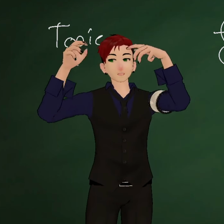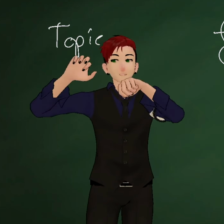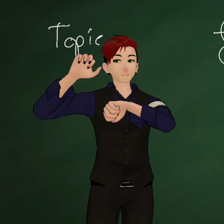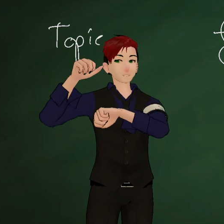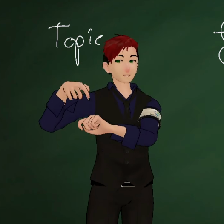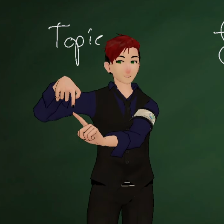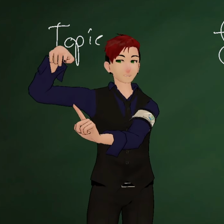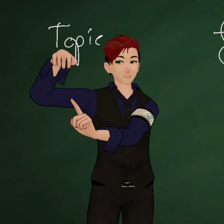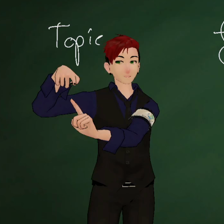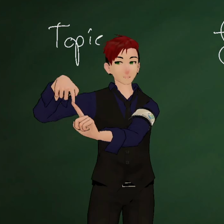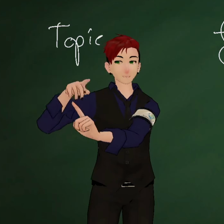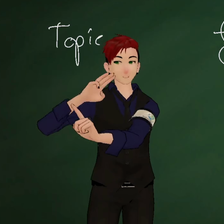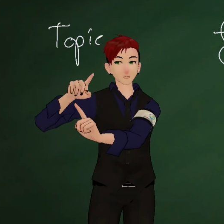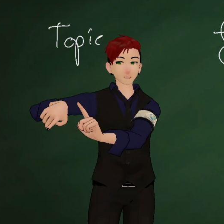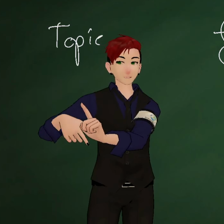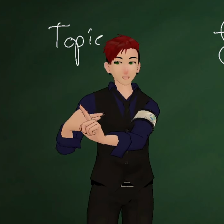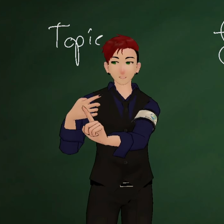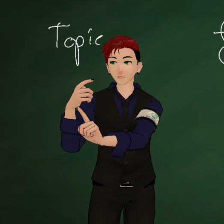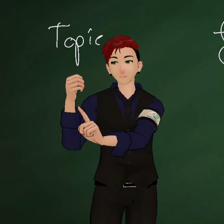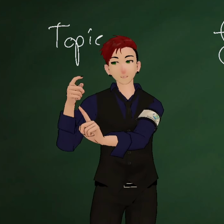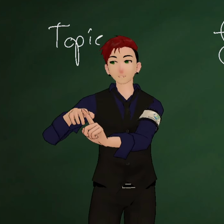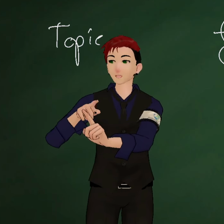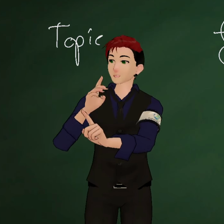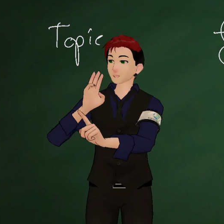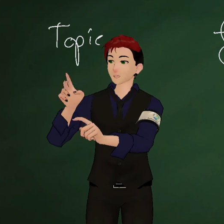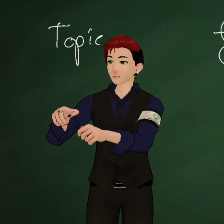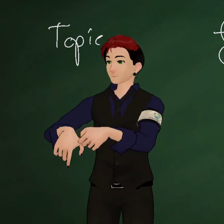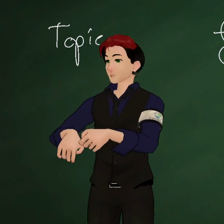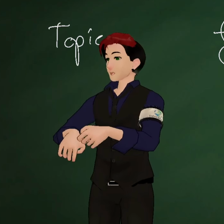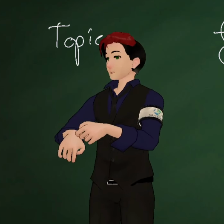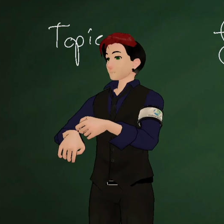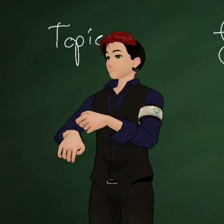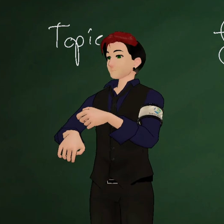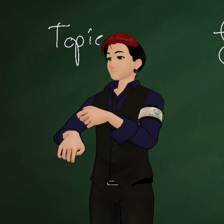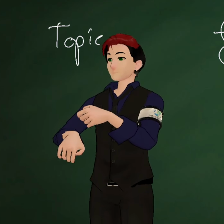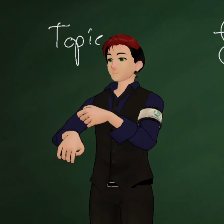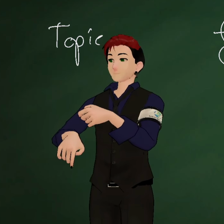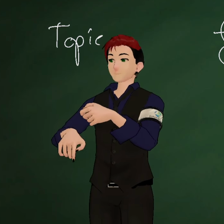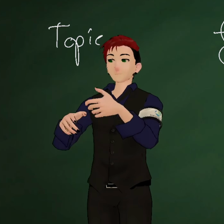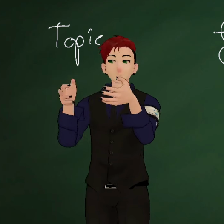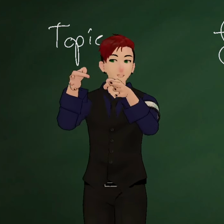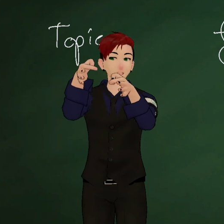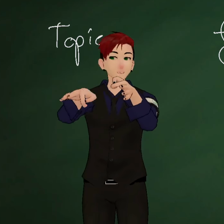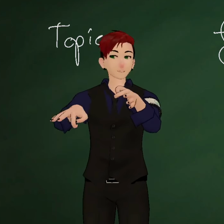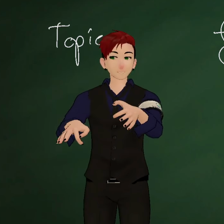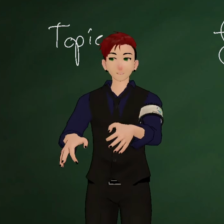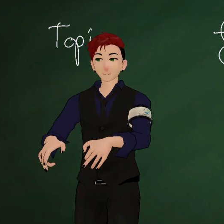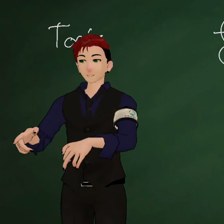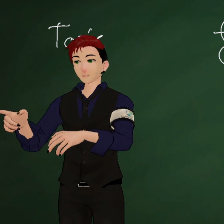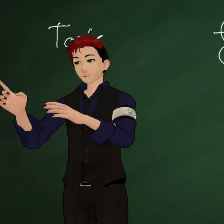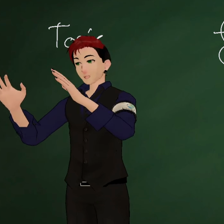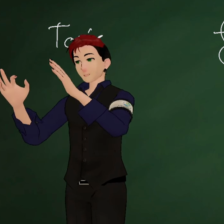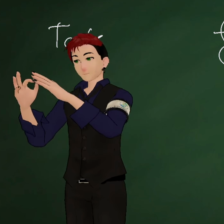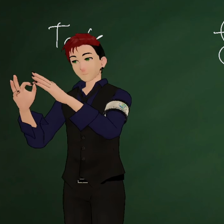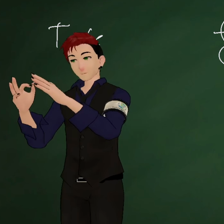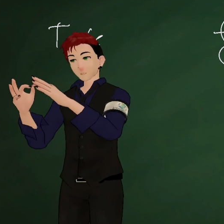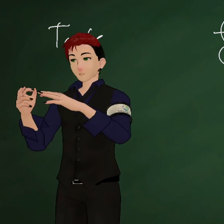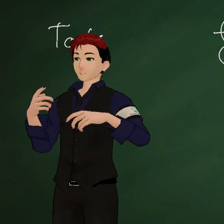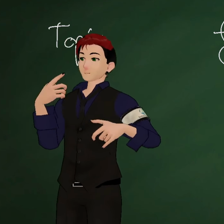that is establishing this is what I'm talking about, because I can talk about Like I can have a simple sentence of the ball